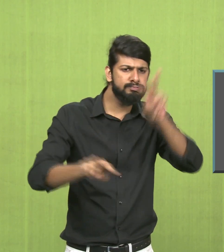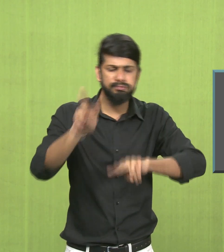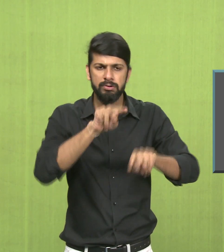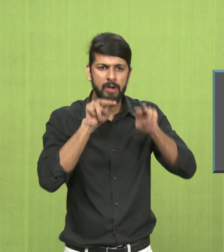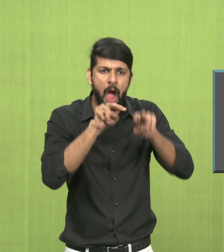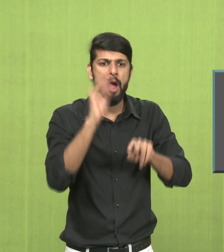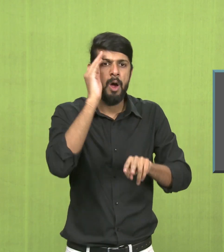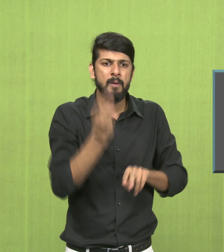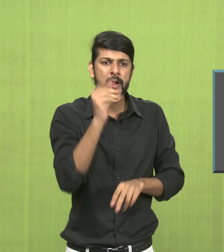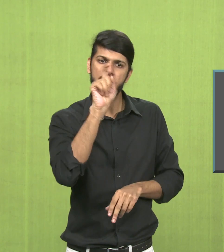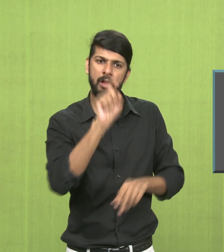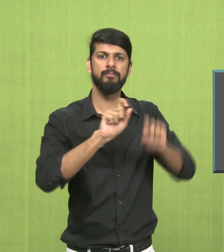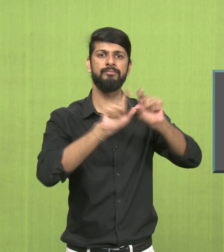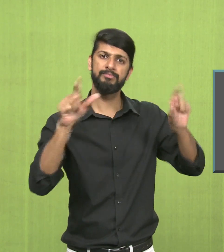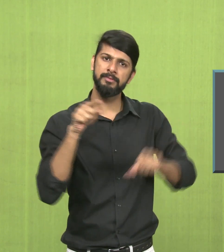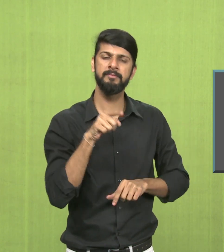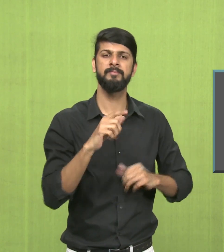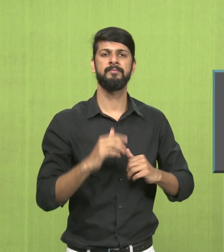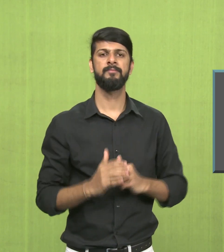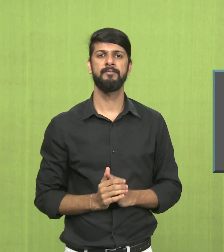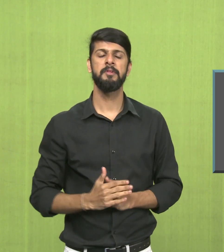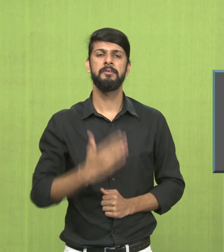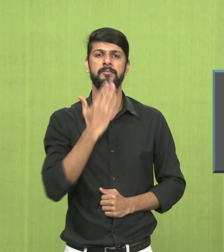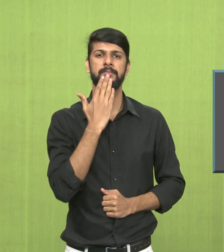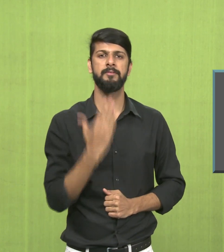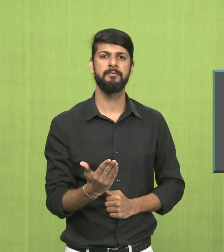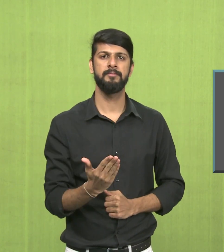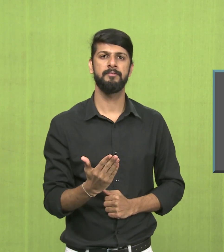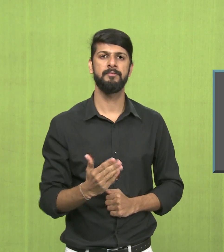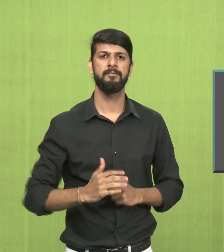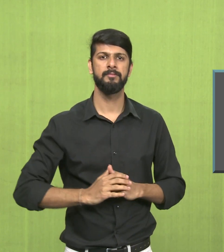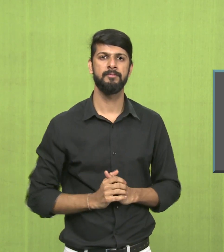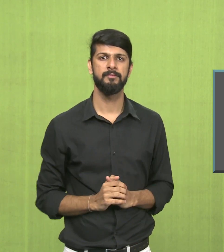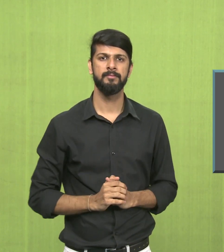our website www.nios.ac.in. Thank you.